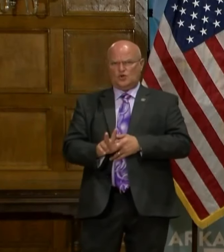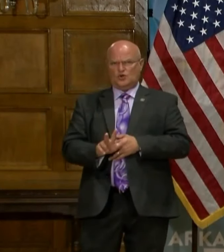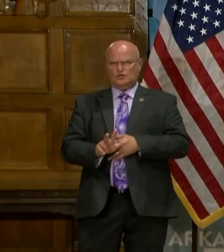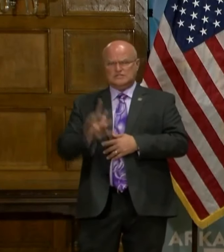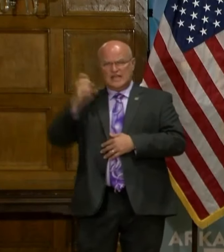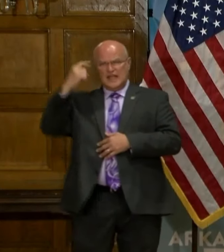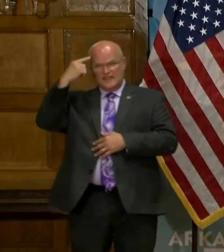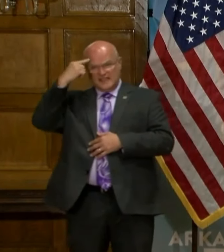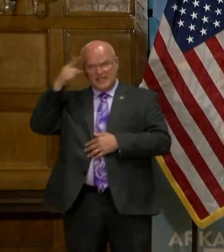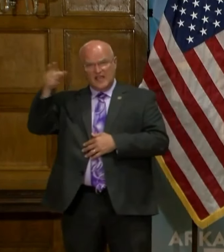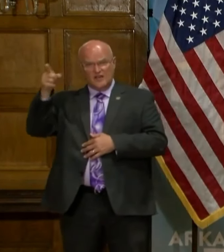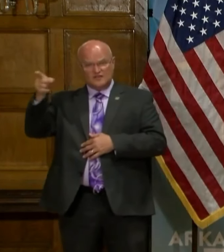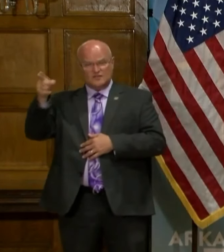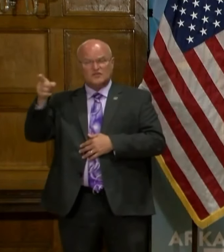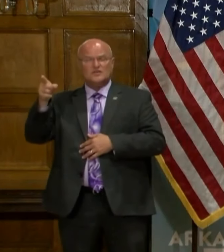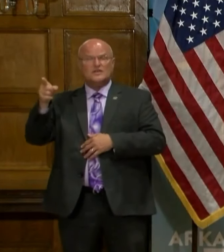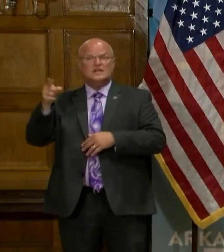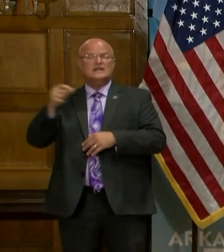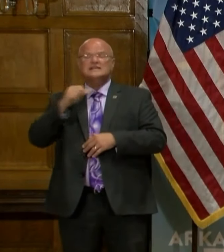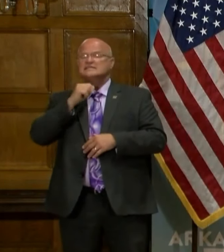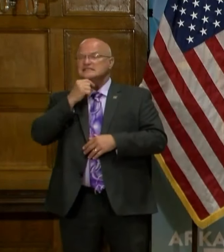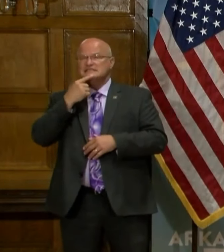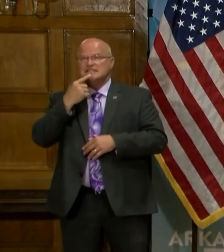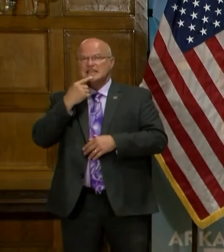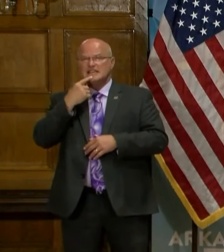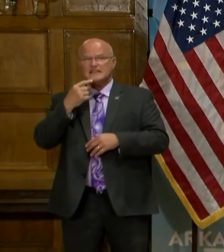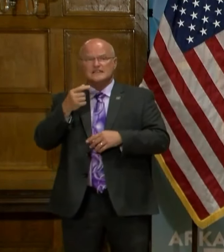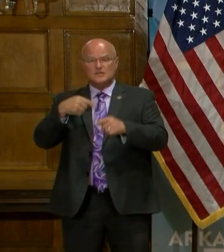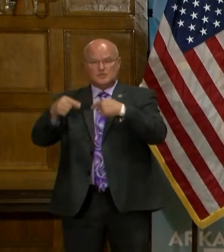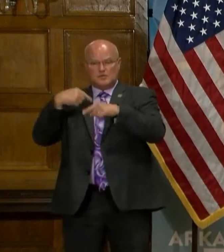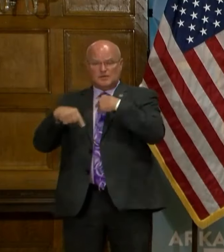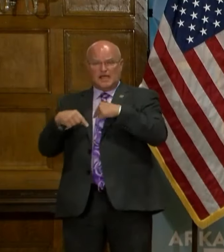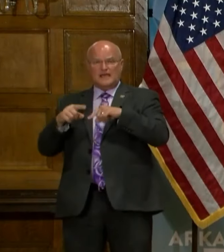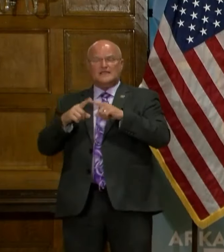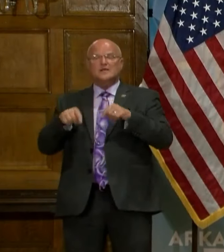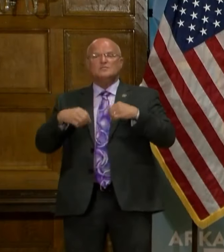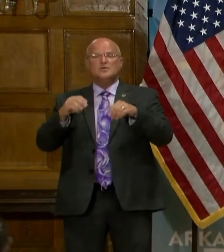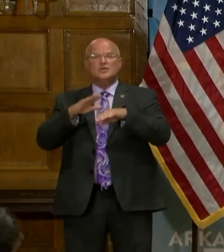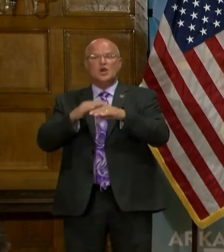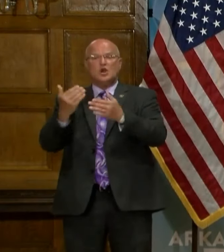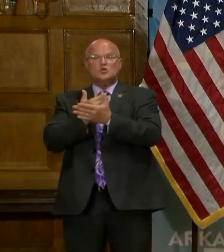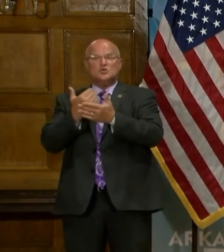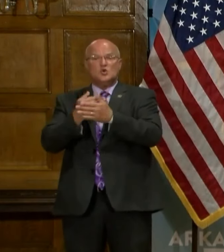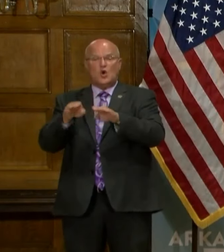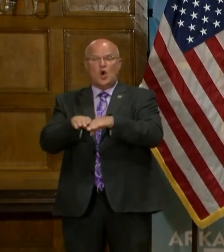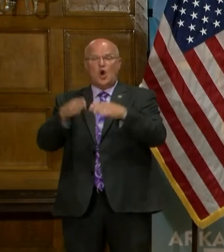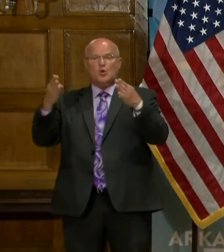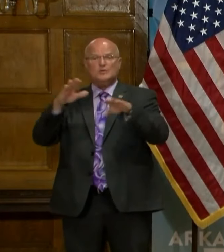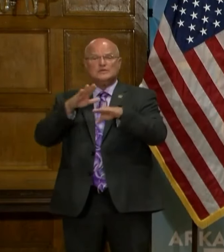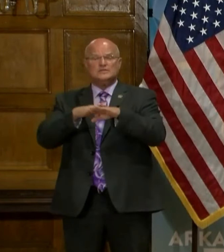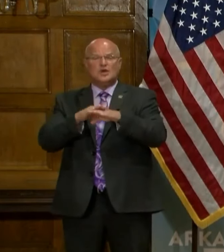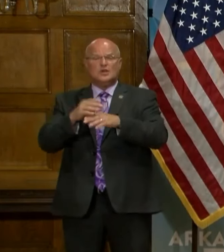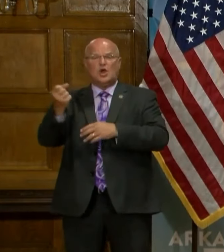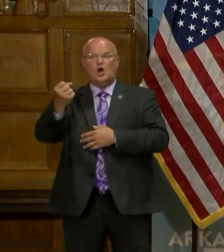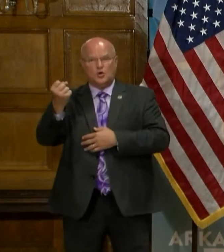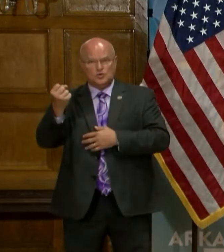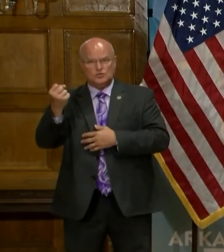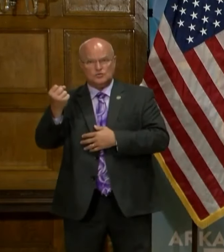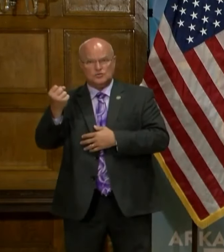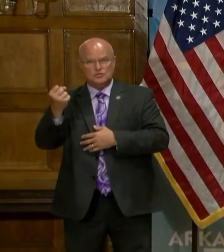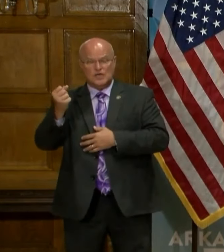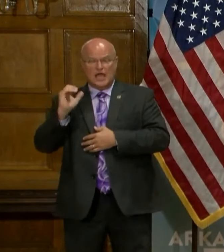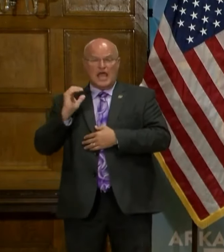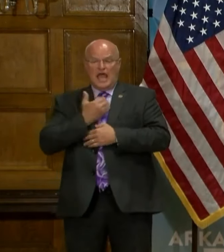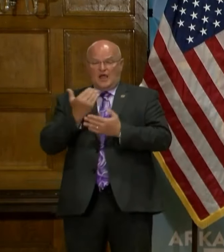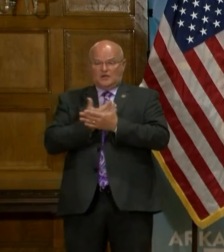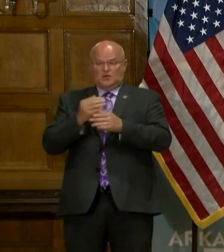And Governor Abbott, based upon your question, did not say they're rolling it back. They're saying they're putting on new openings on pause. Well, our